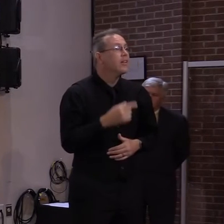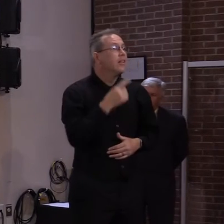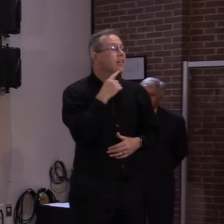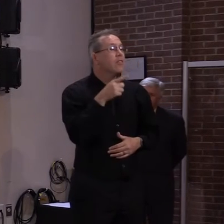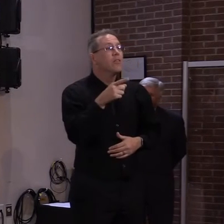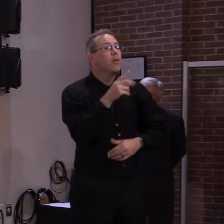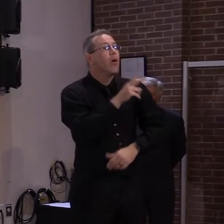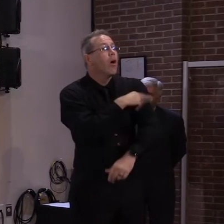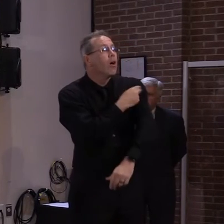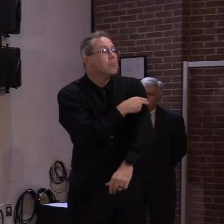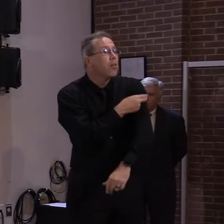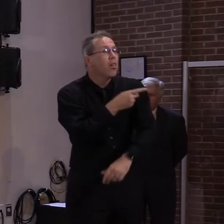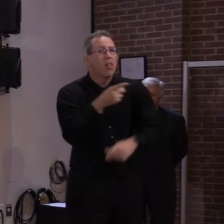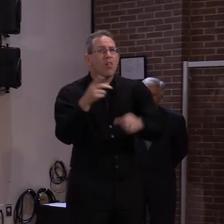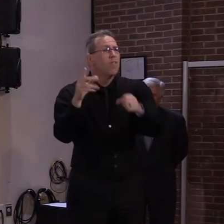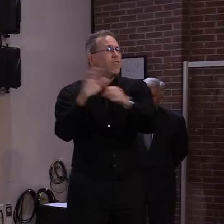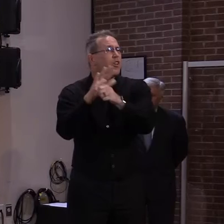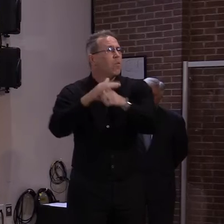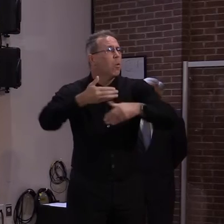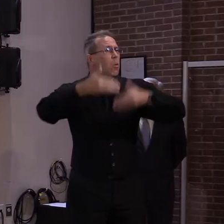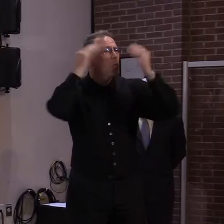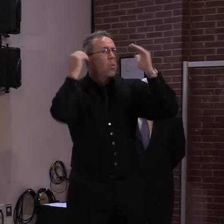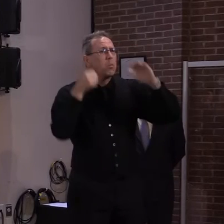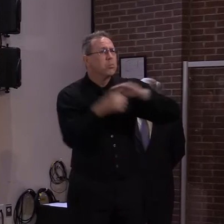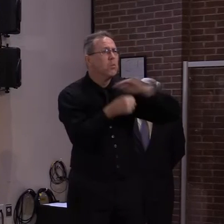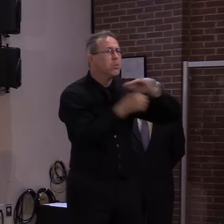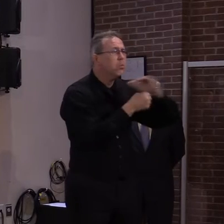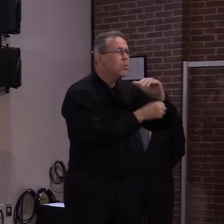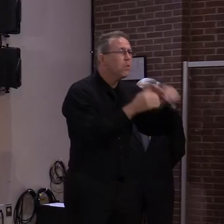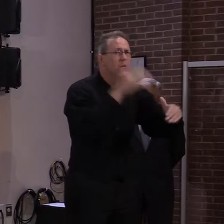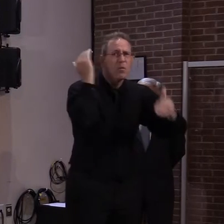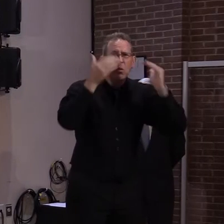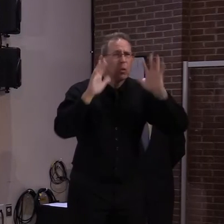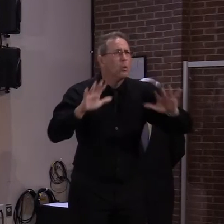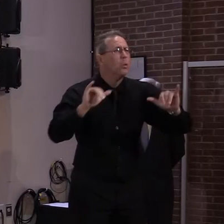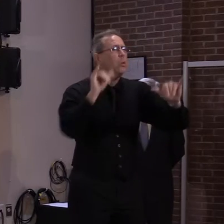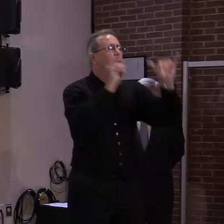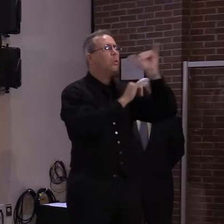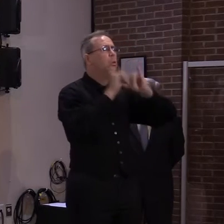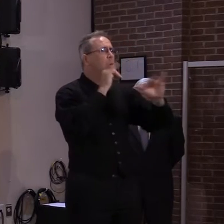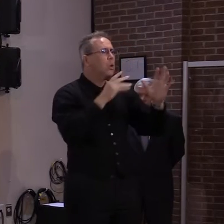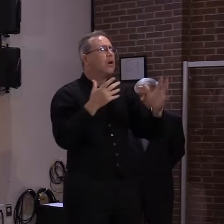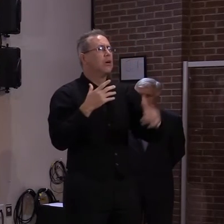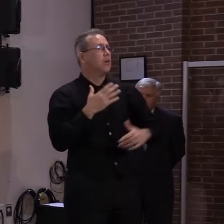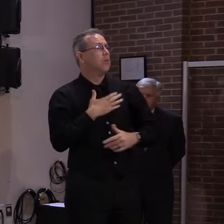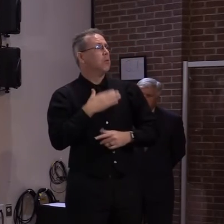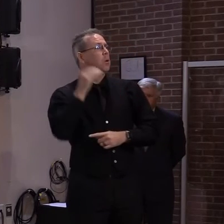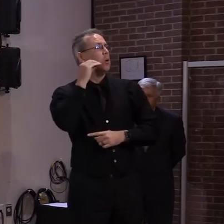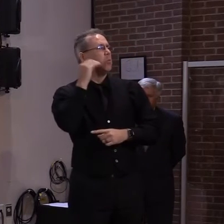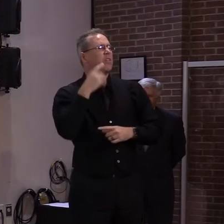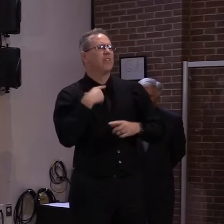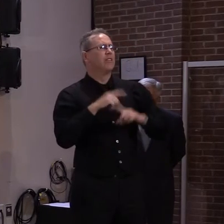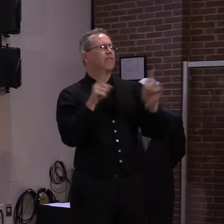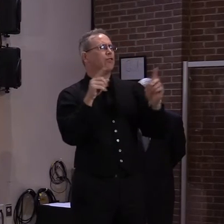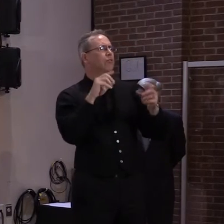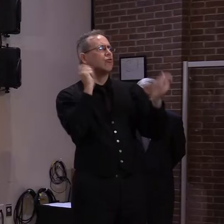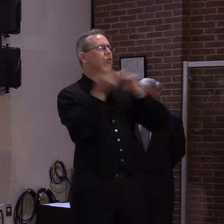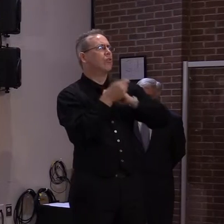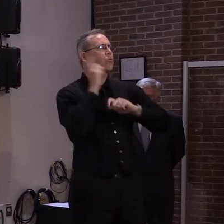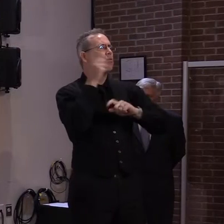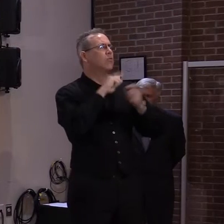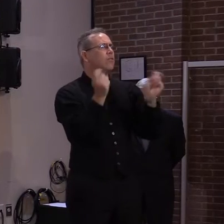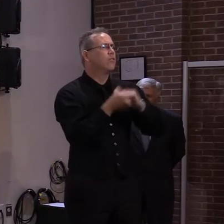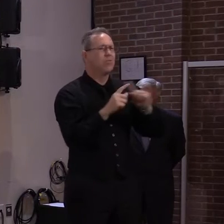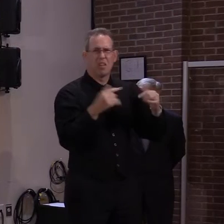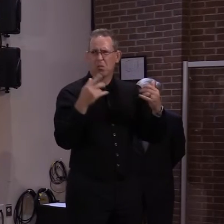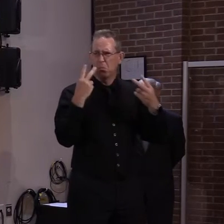being overwhelmed, I might look at this differently, but we're not in that state. We did the